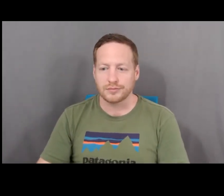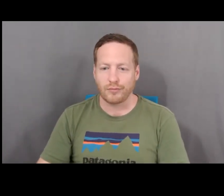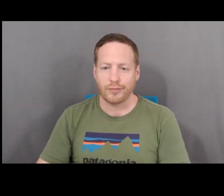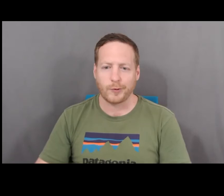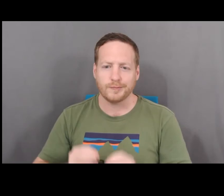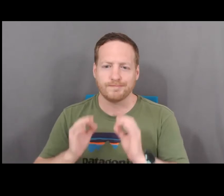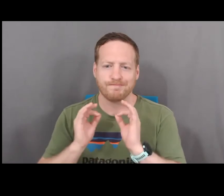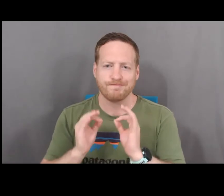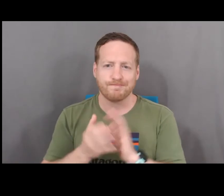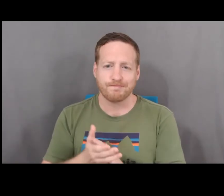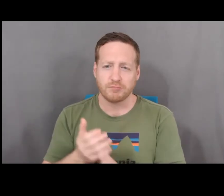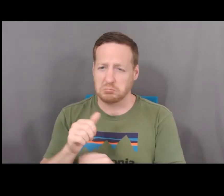positions.